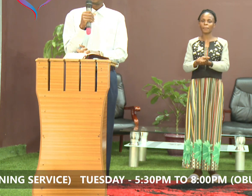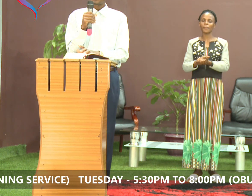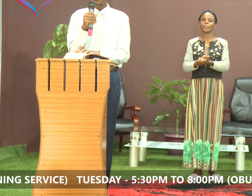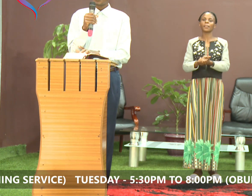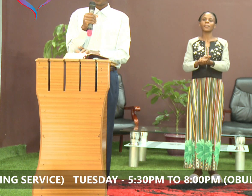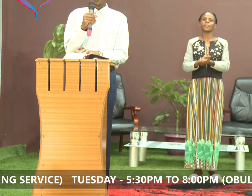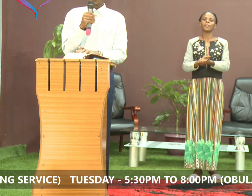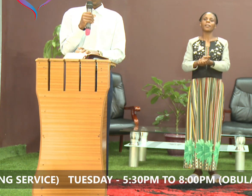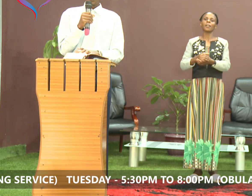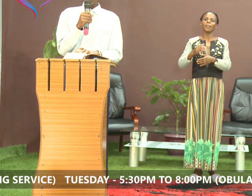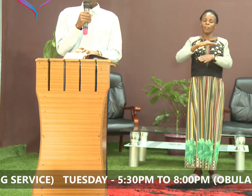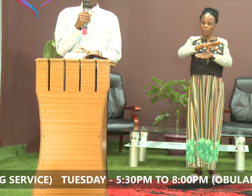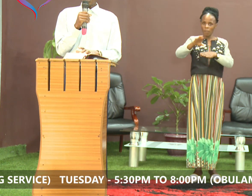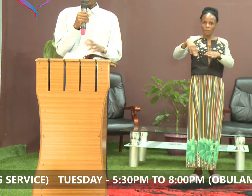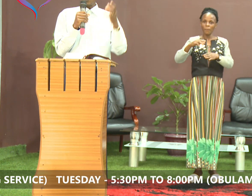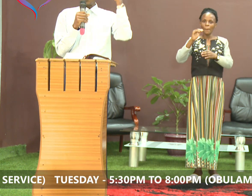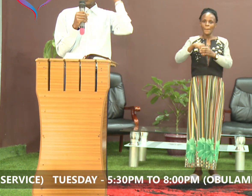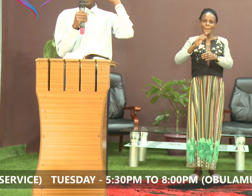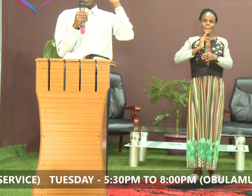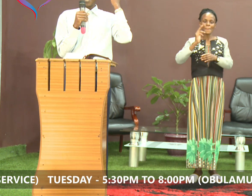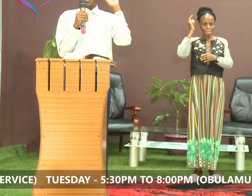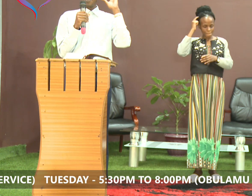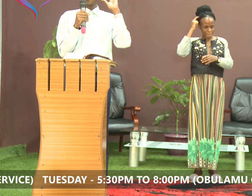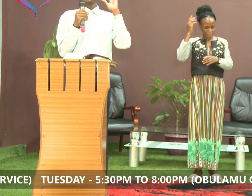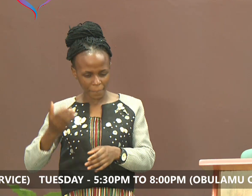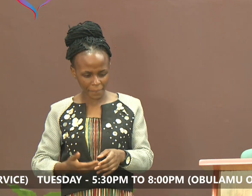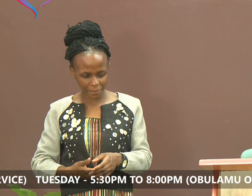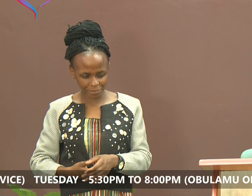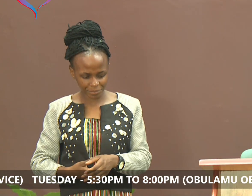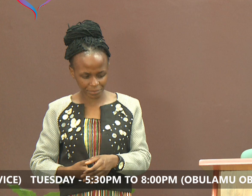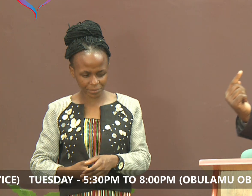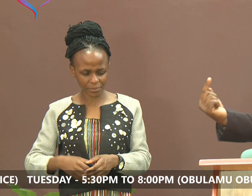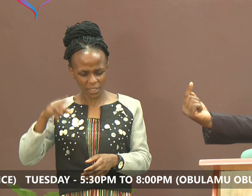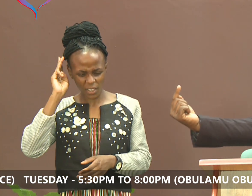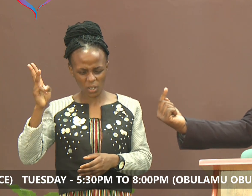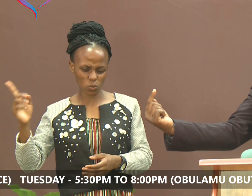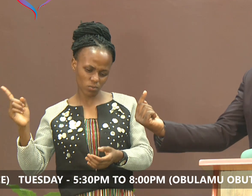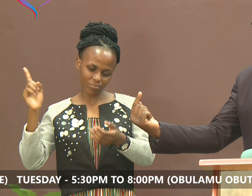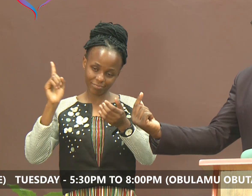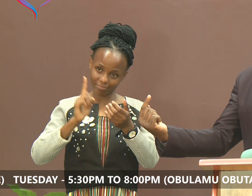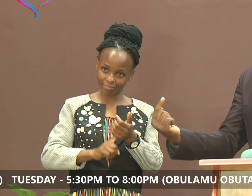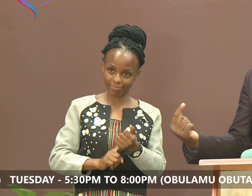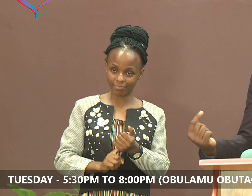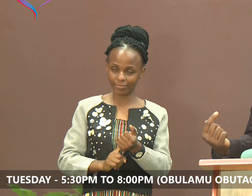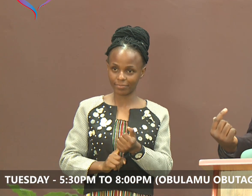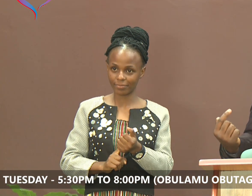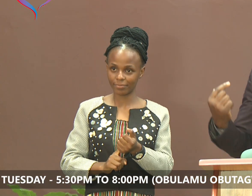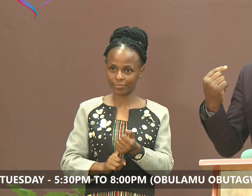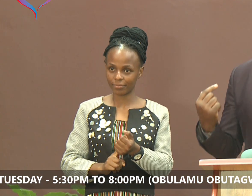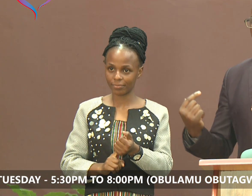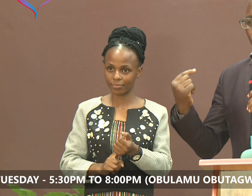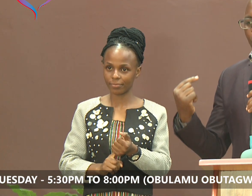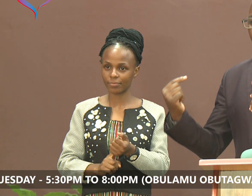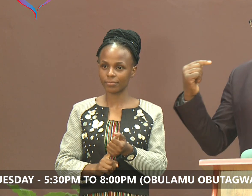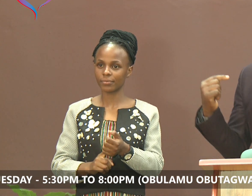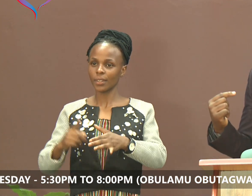of us having in his mind, buli muntu mundowooza ye ngaalinamu, I'm going to receive. Ngenda kubaako kyenfuna. So we